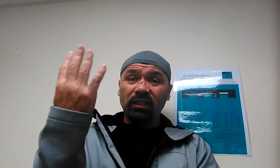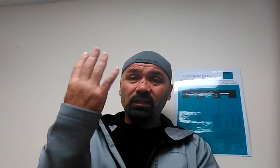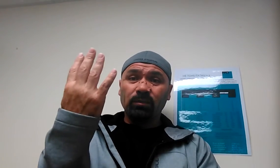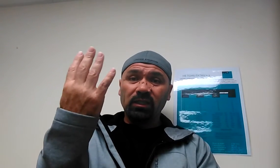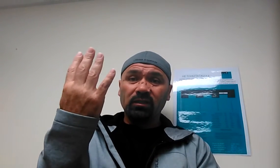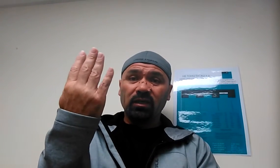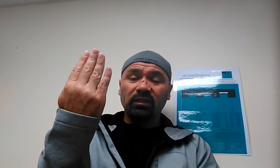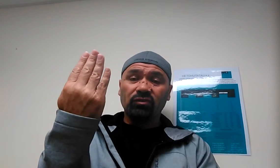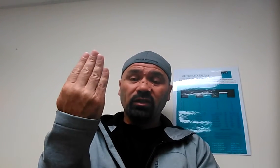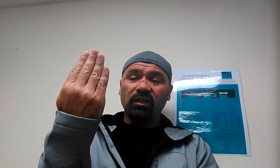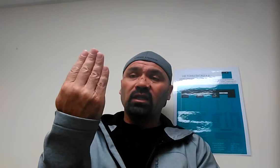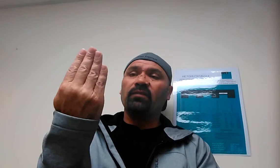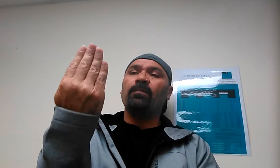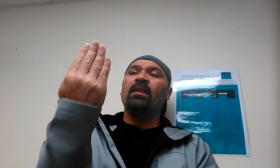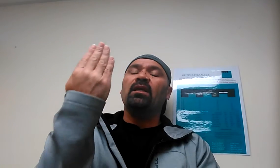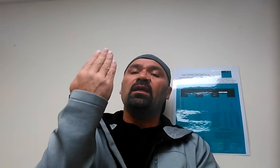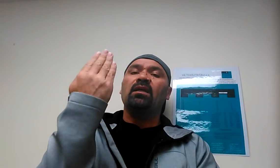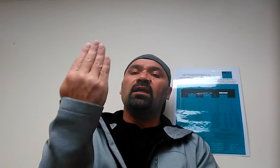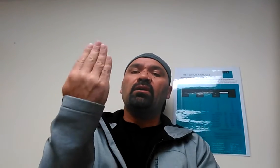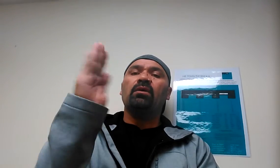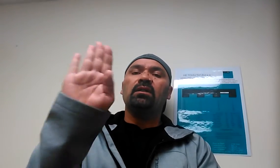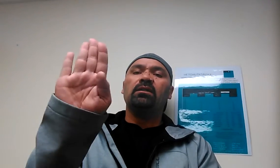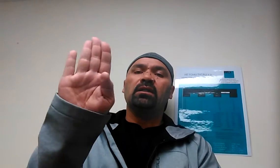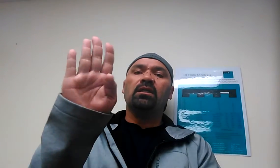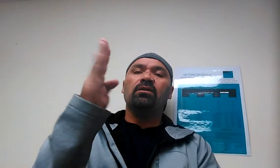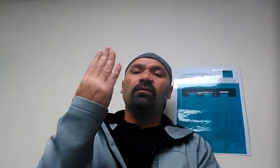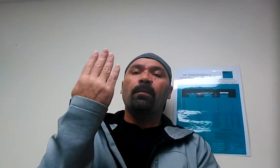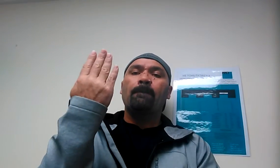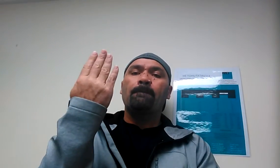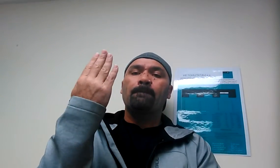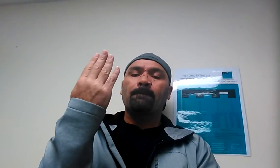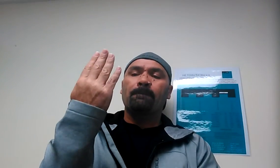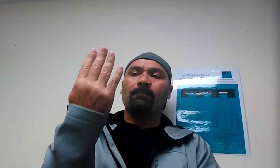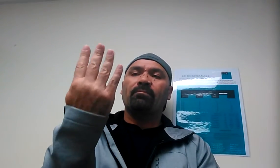tens plus 9. Try that again. Iwa te kau